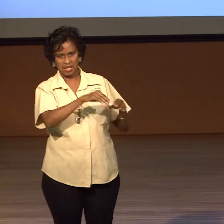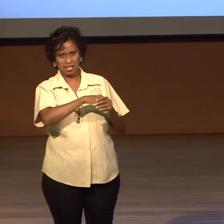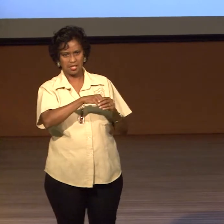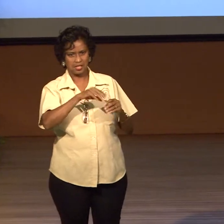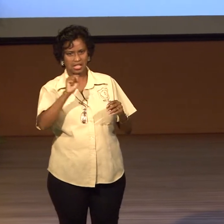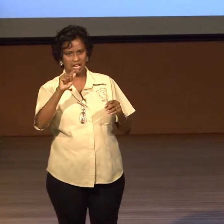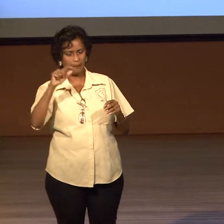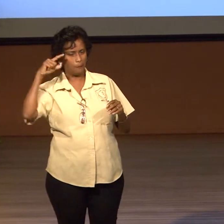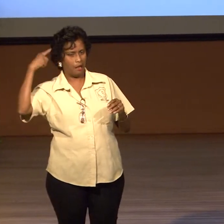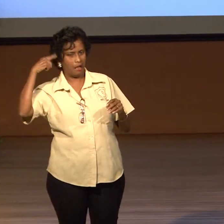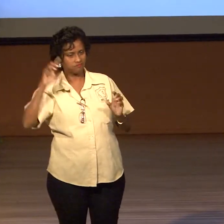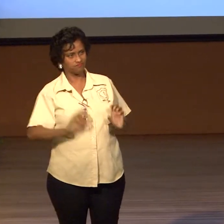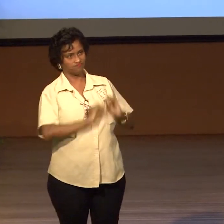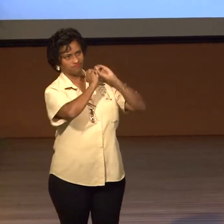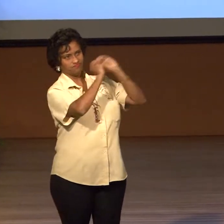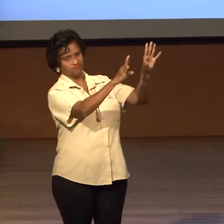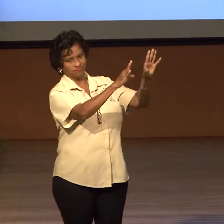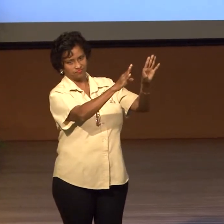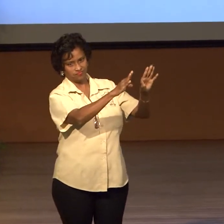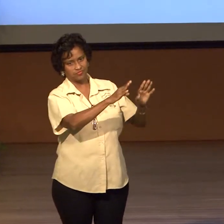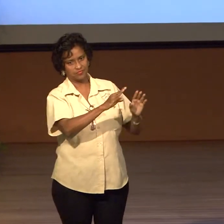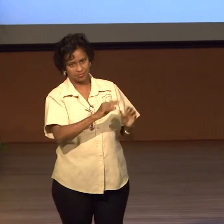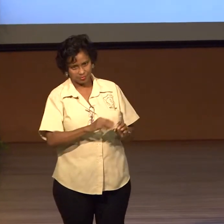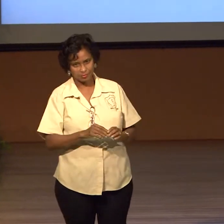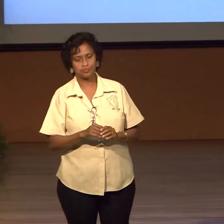Right, there's a little memory test there as well.